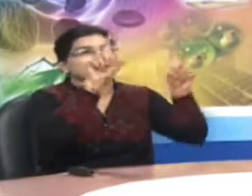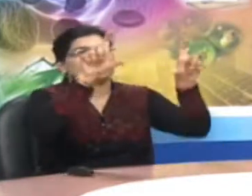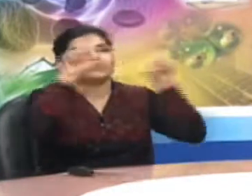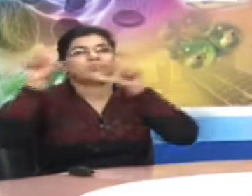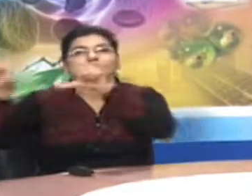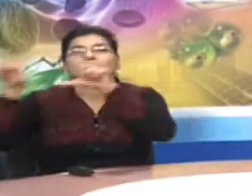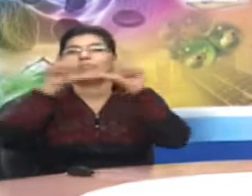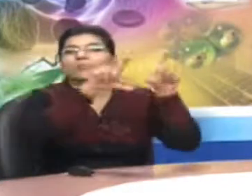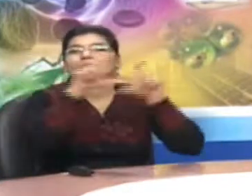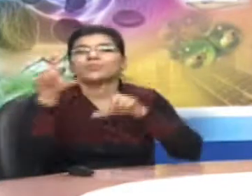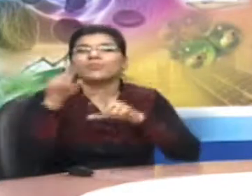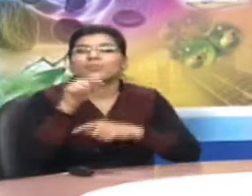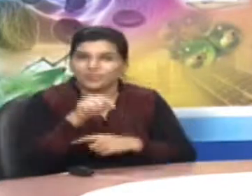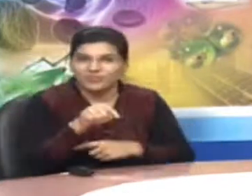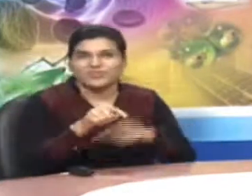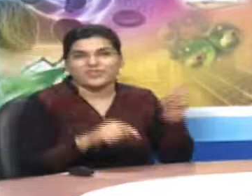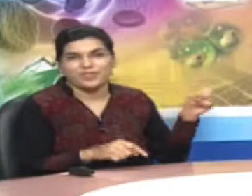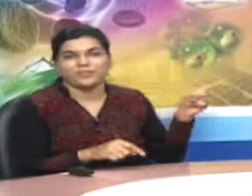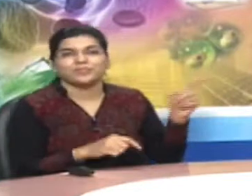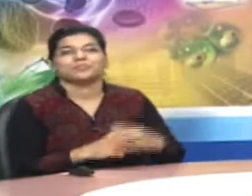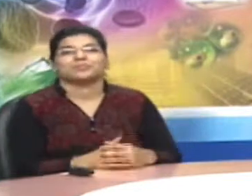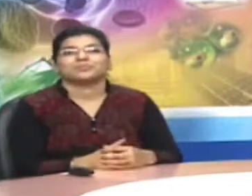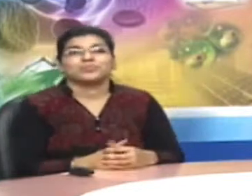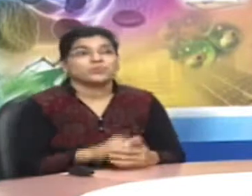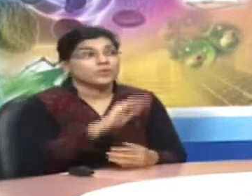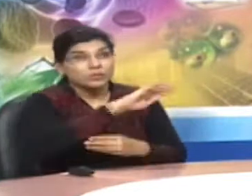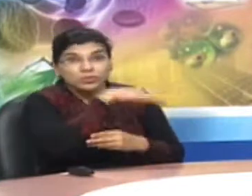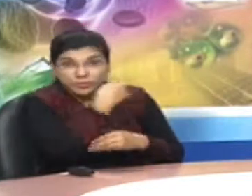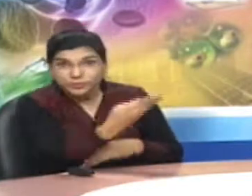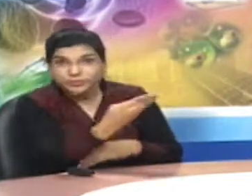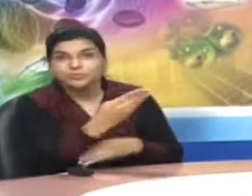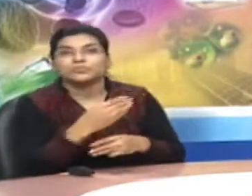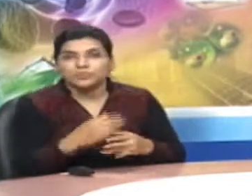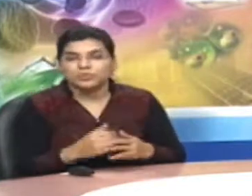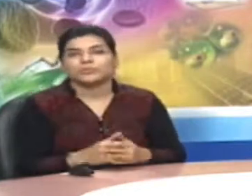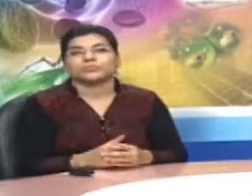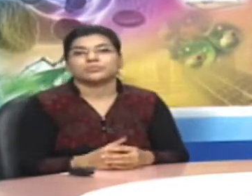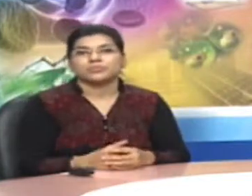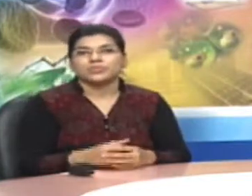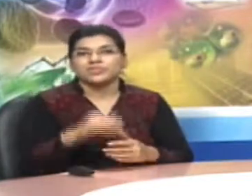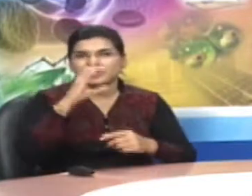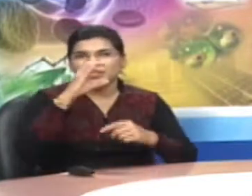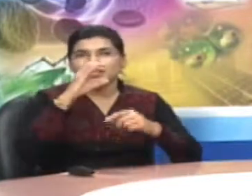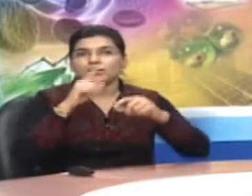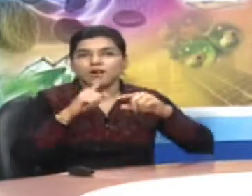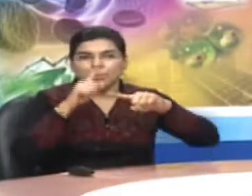Automatically when you click on Control plus G, it becomes the group items. Then there is